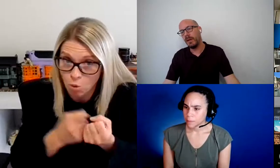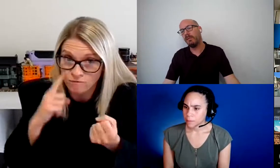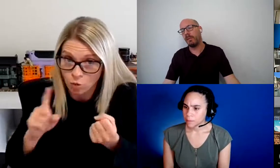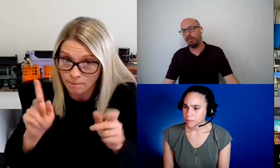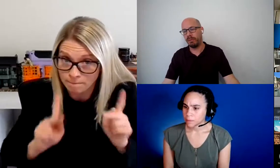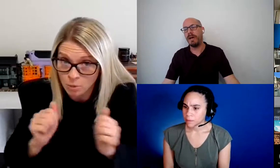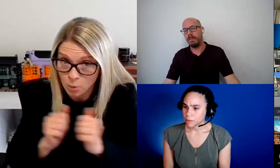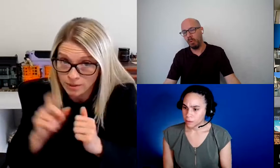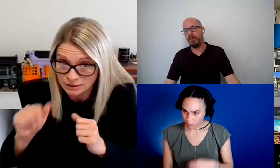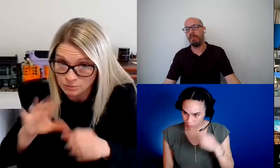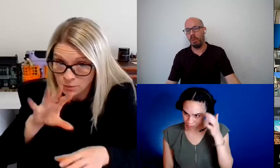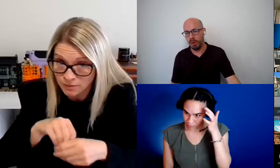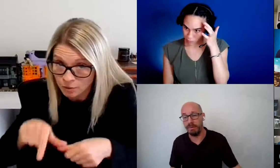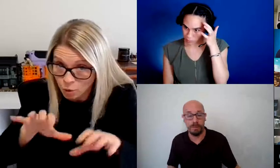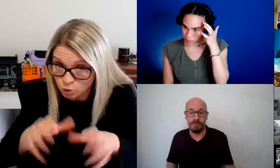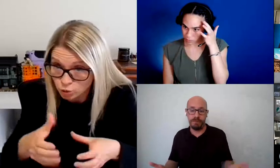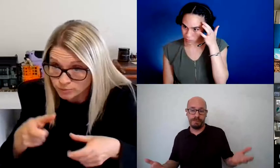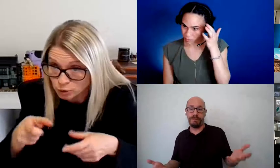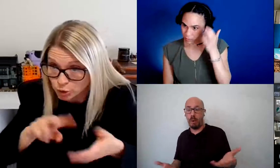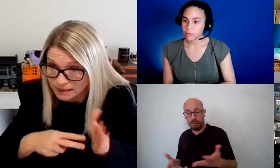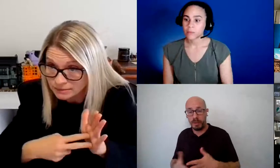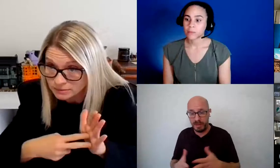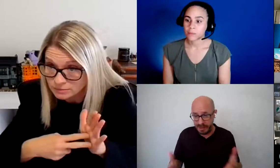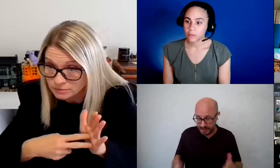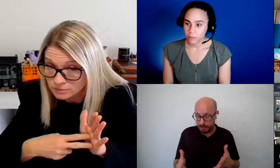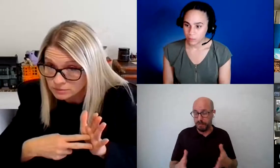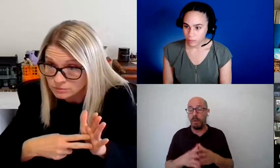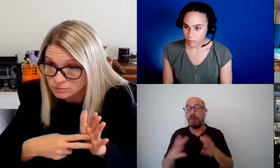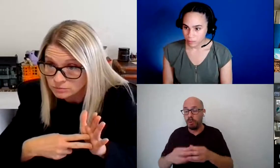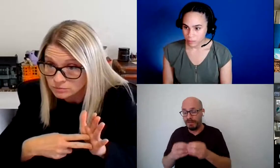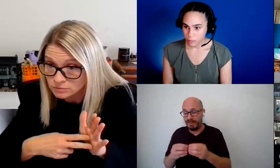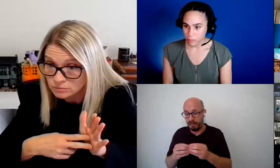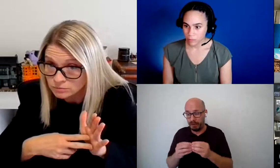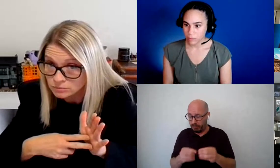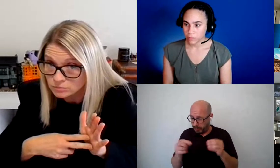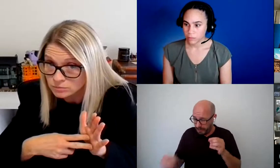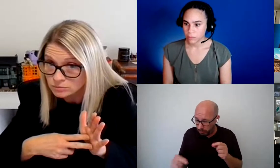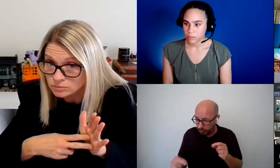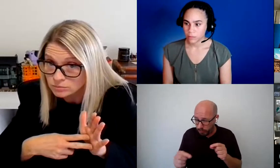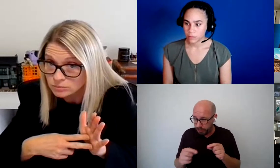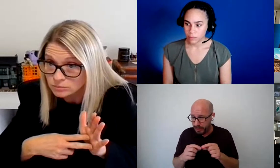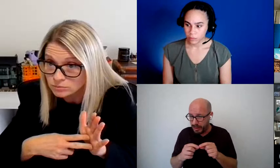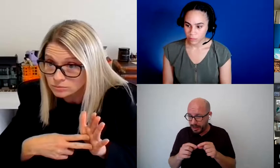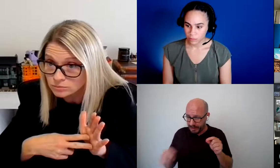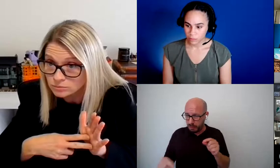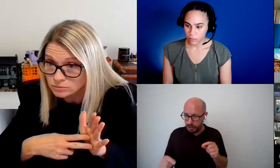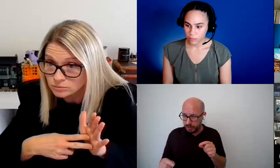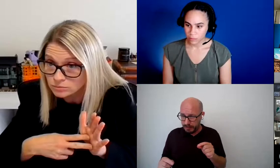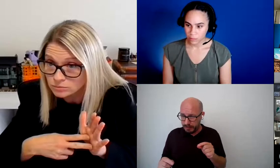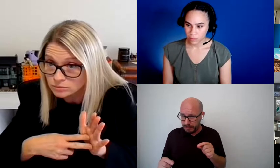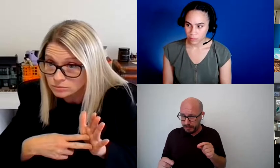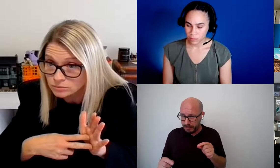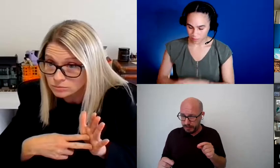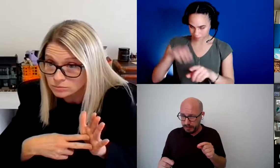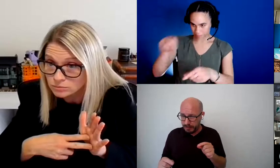So providing more support for folks within, folks who have disabilities within those groups? That is what you mean? Yes.